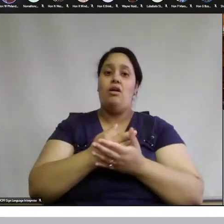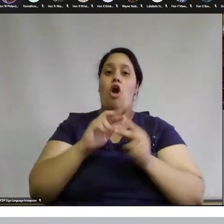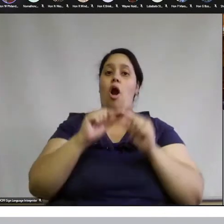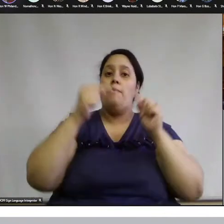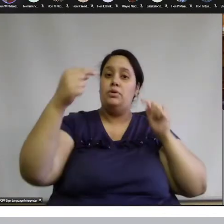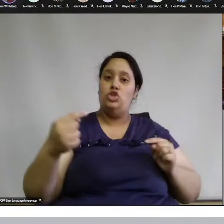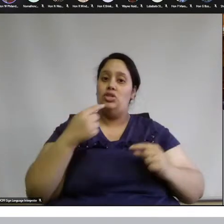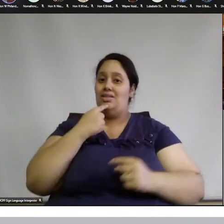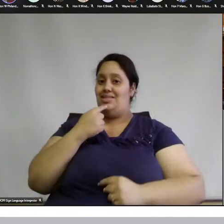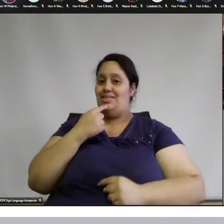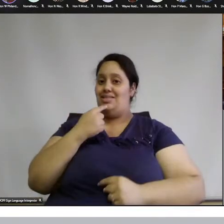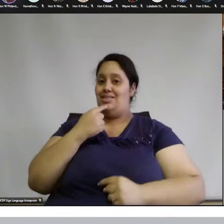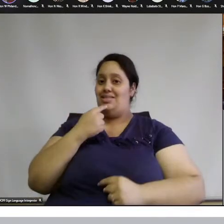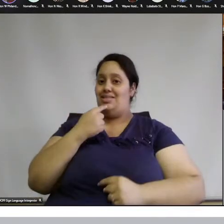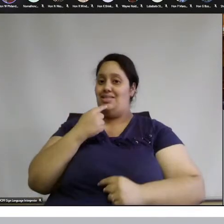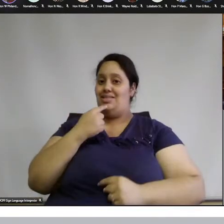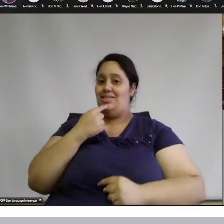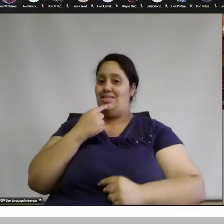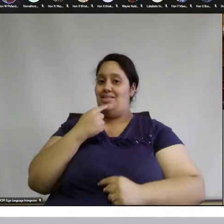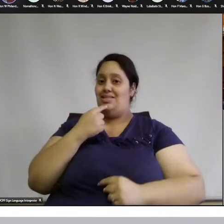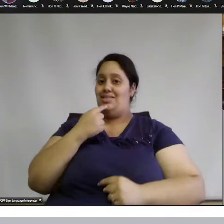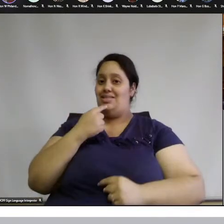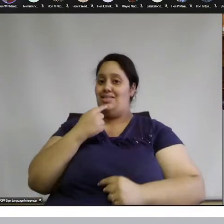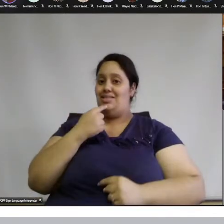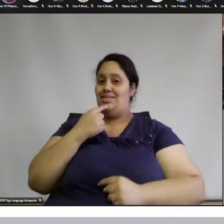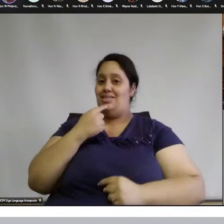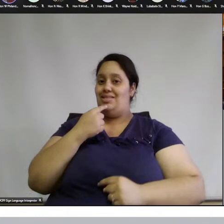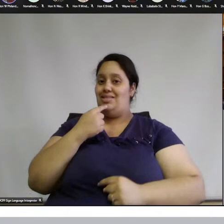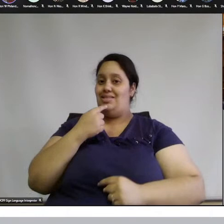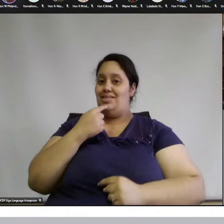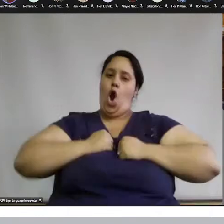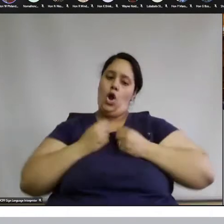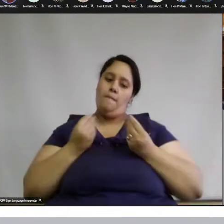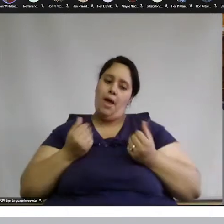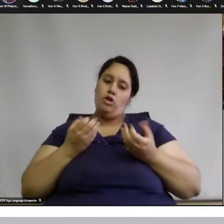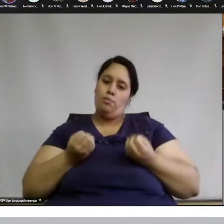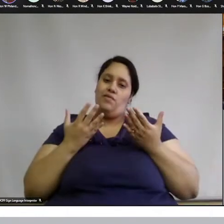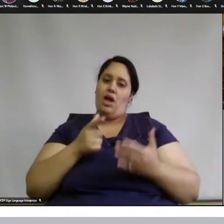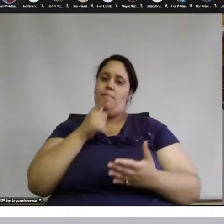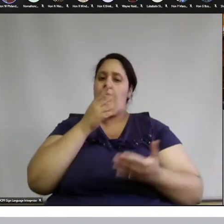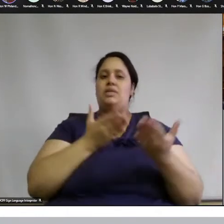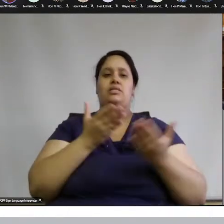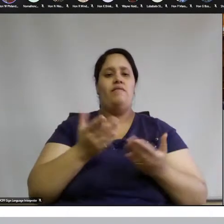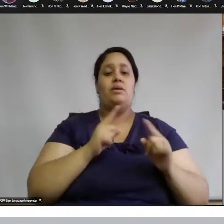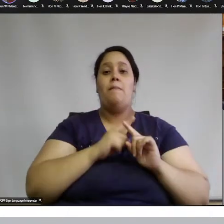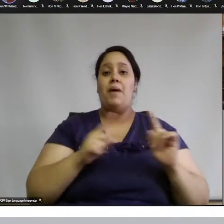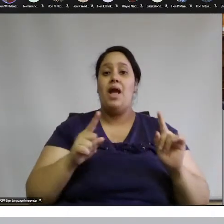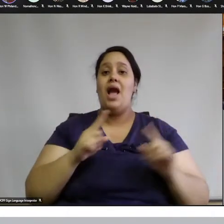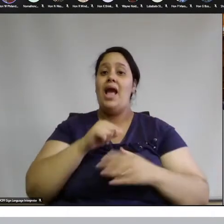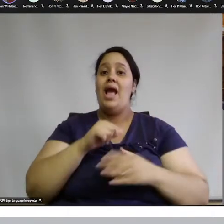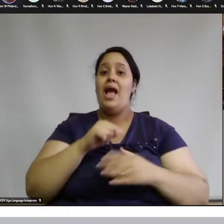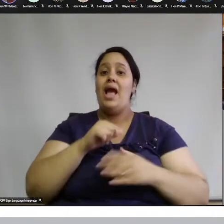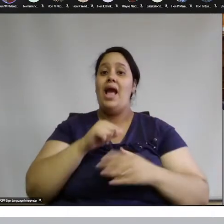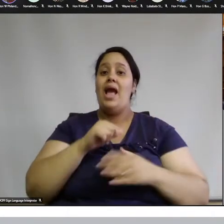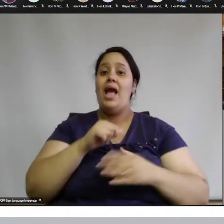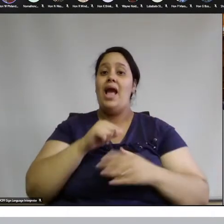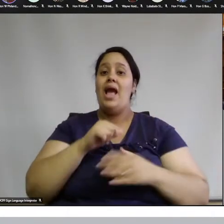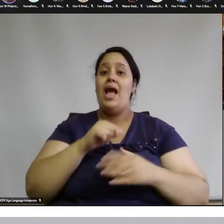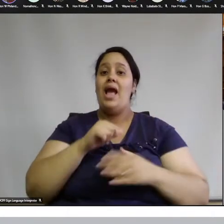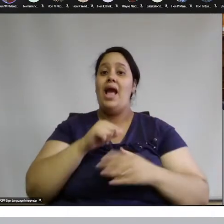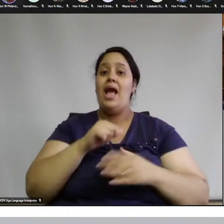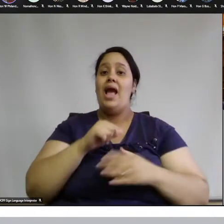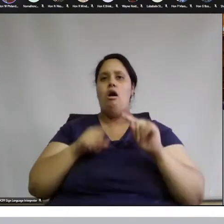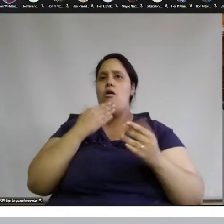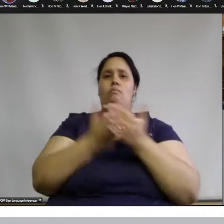opposition claims that the DA claims to use its own money to provide public services. But Deputy Speaker, that could not